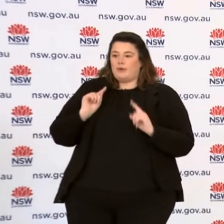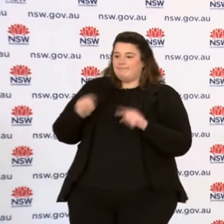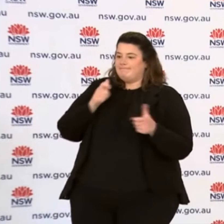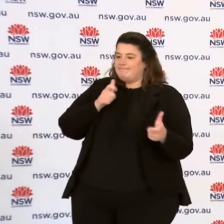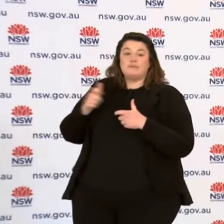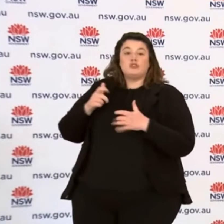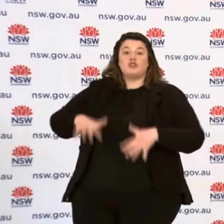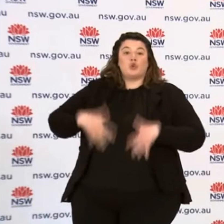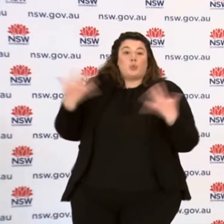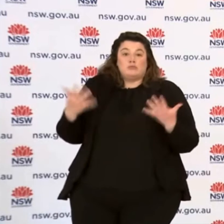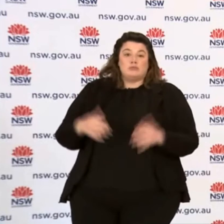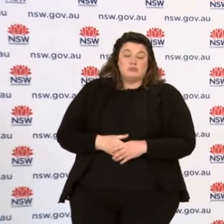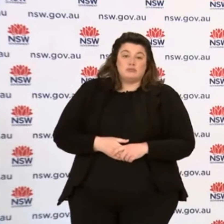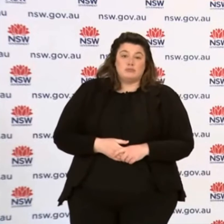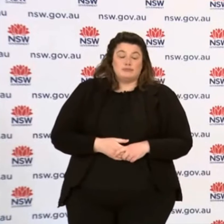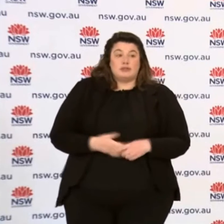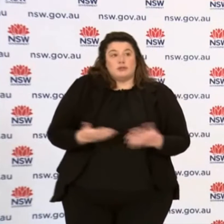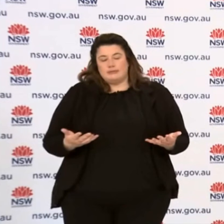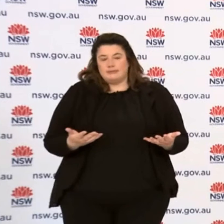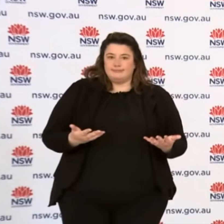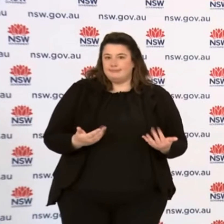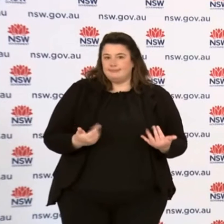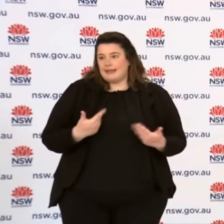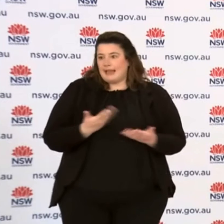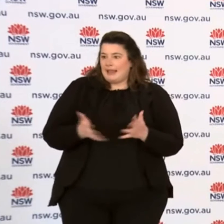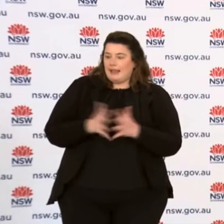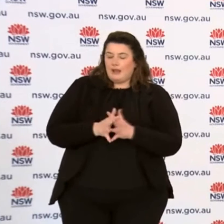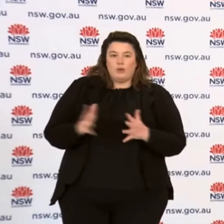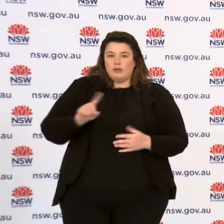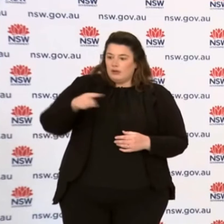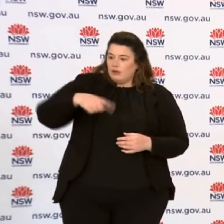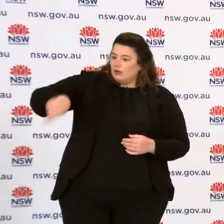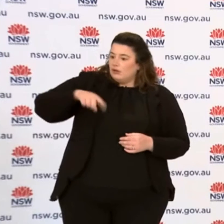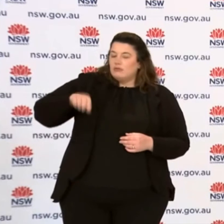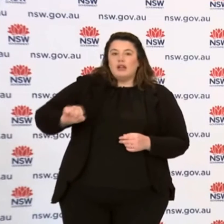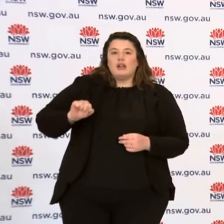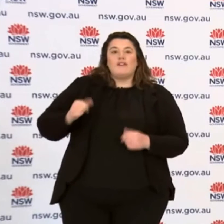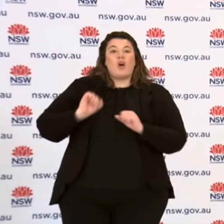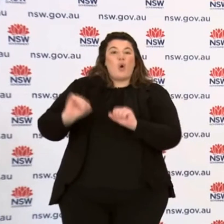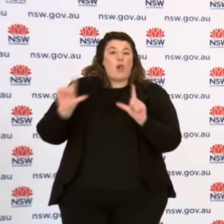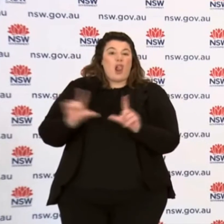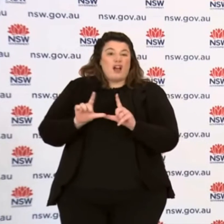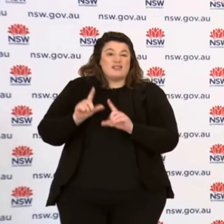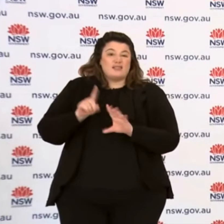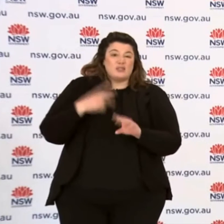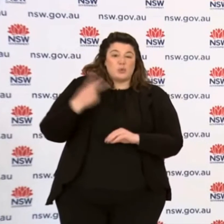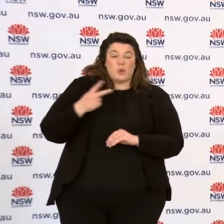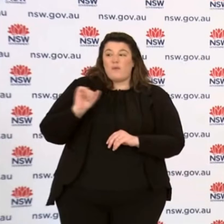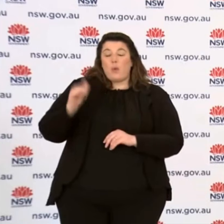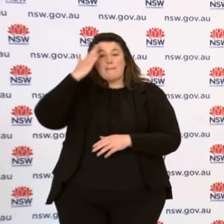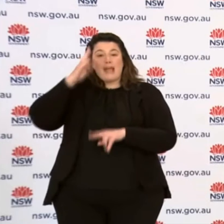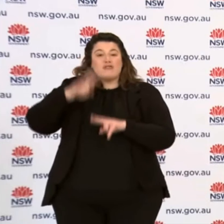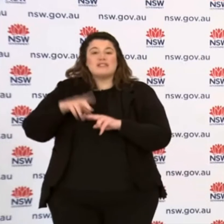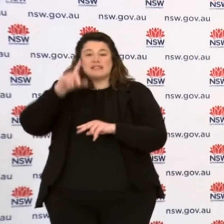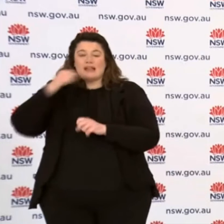the education staff. So in the end, it was decided. A lot of the kids, a lot of young people have their own licences anyway, or their mums and dads